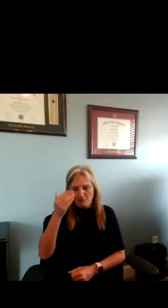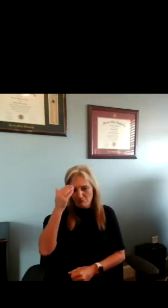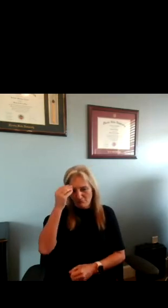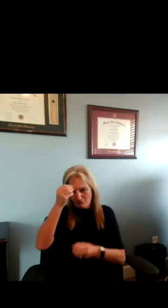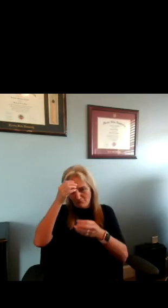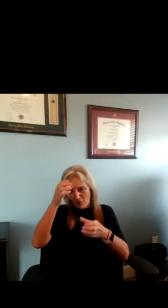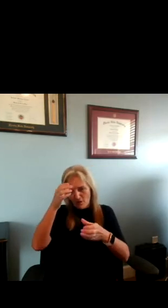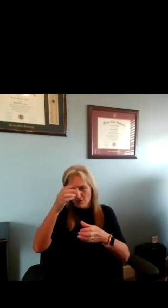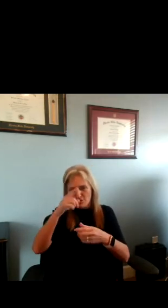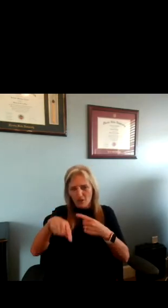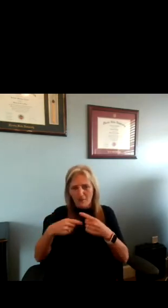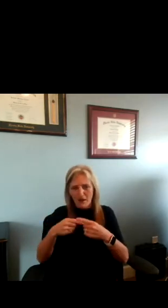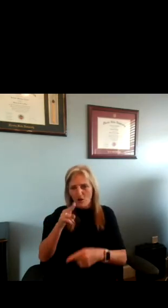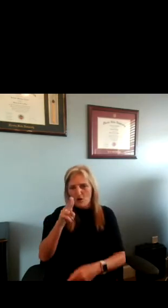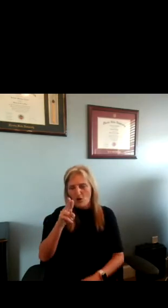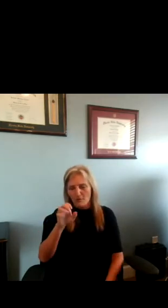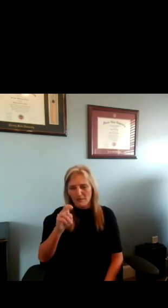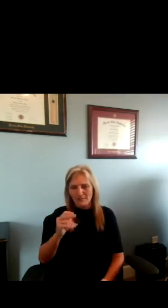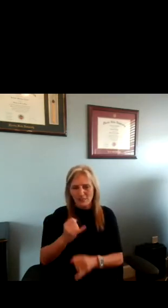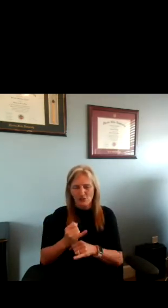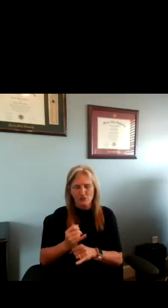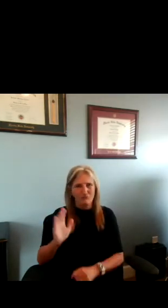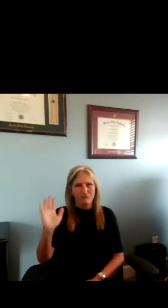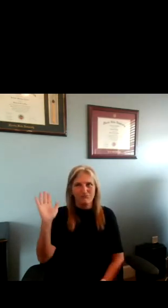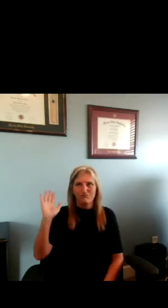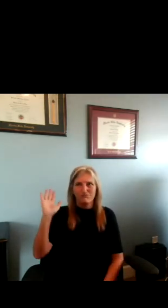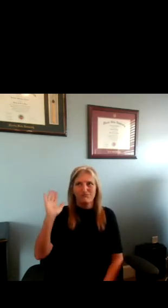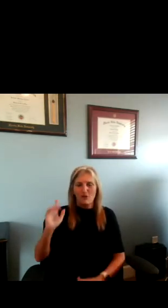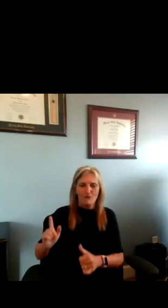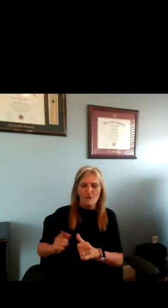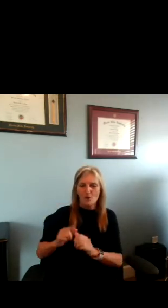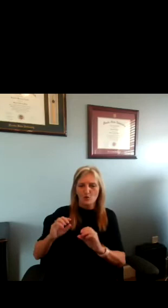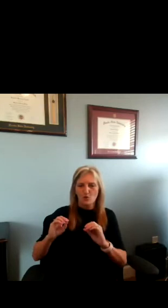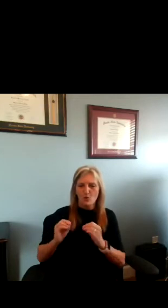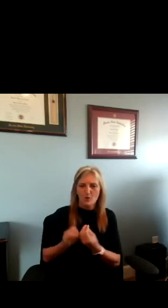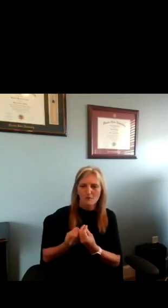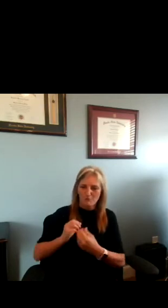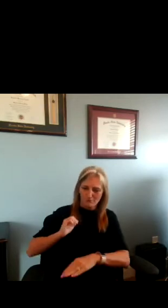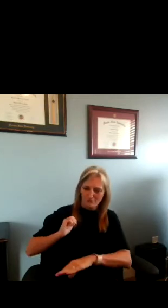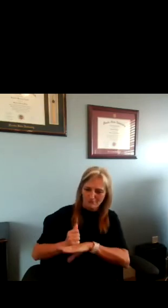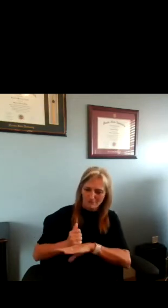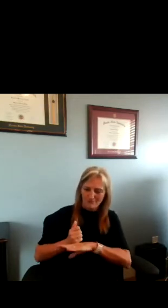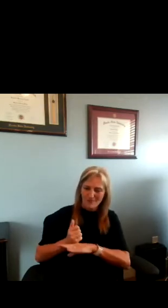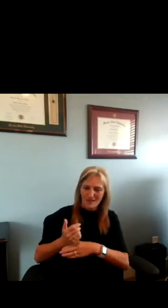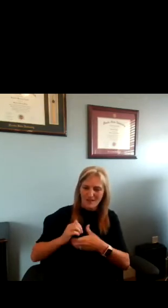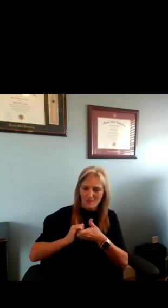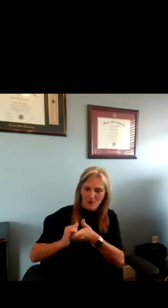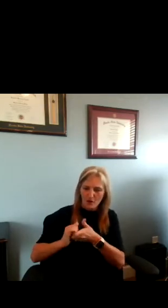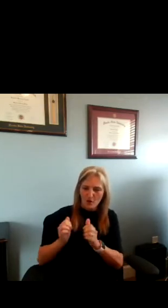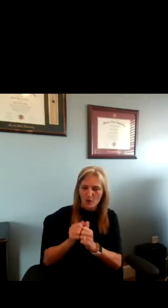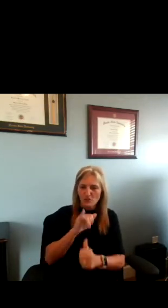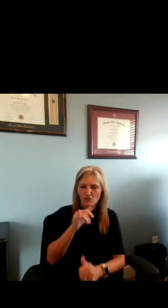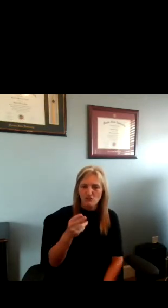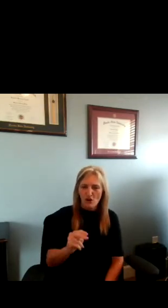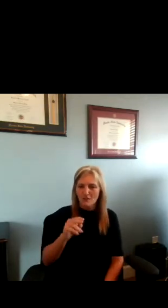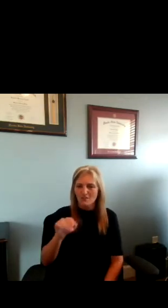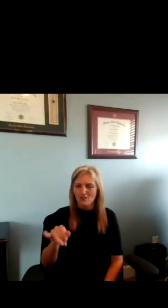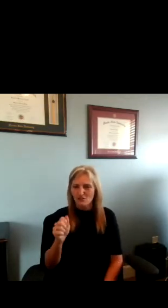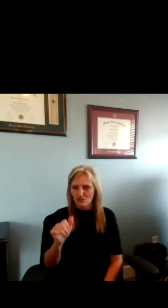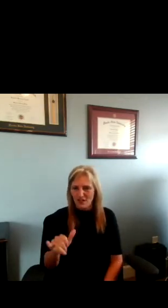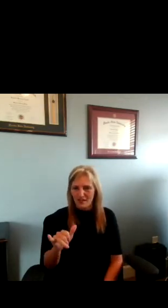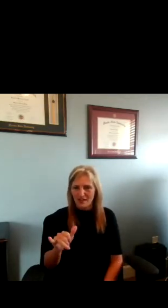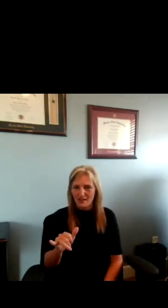goes way back. It was one of the first organizations that, in partnership with John Jay, did